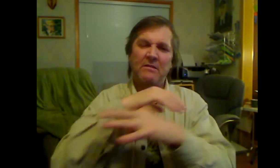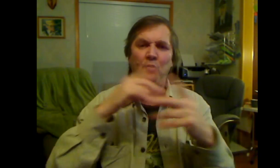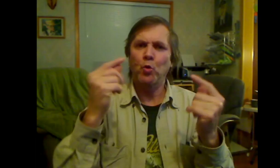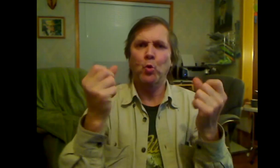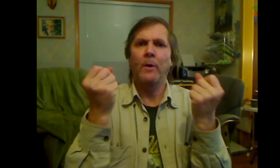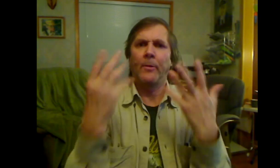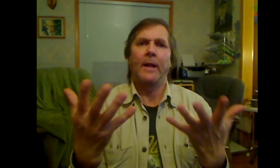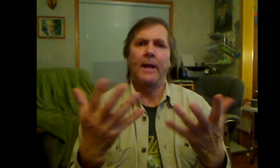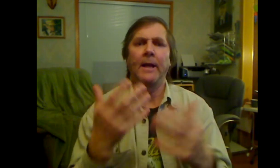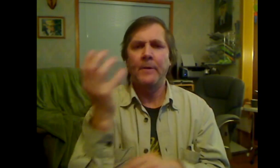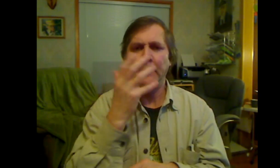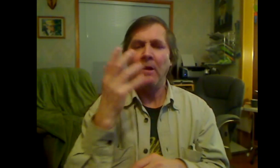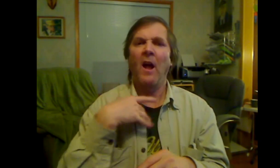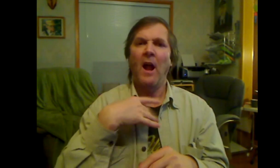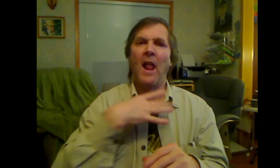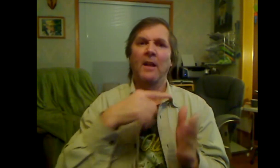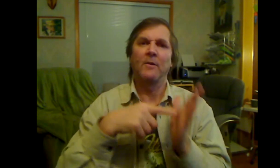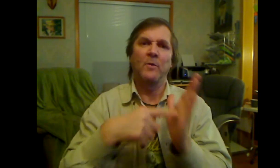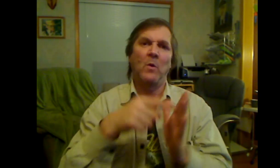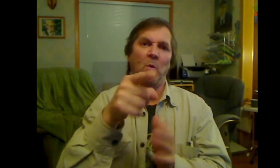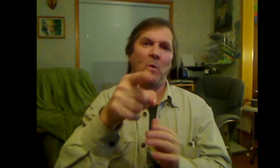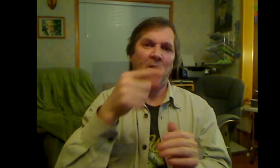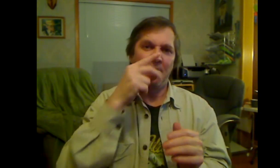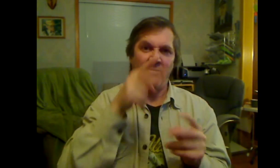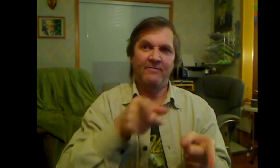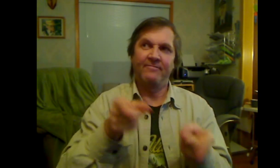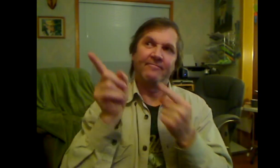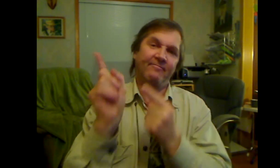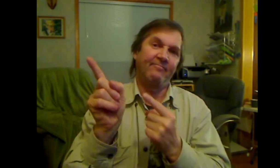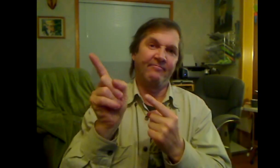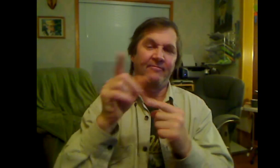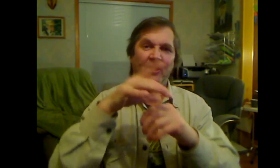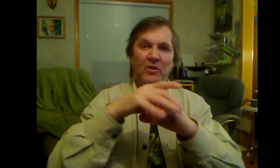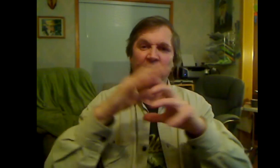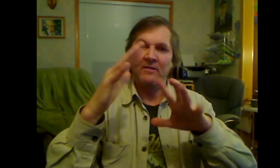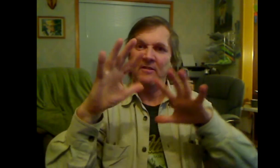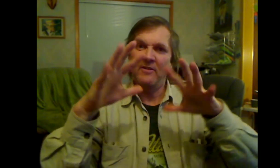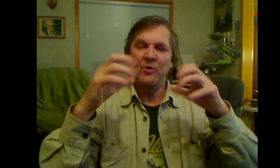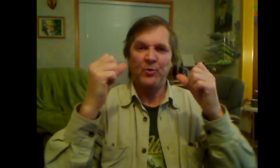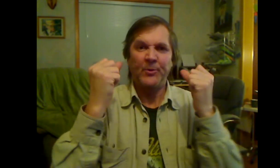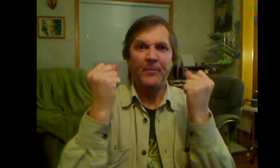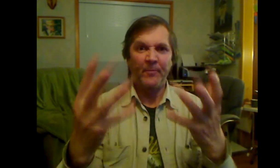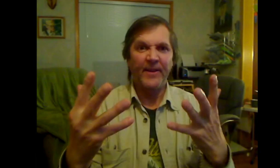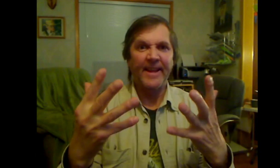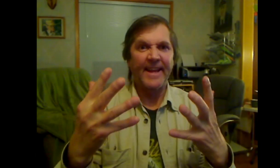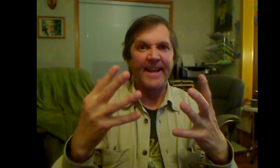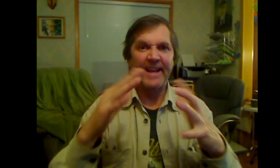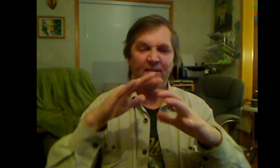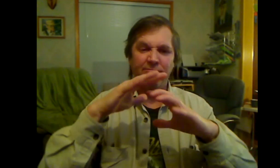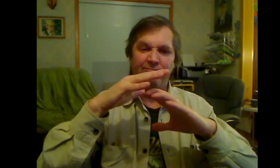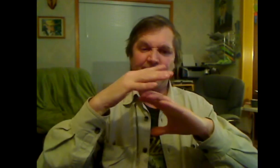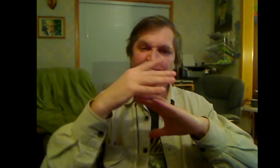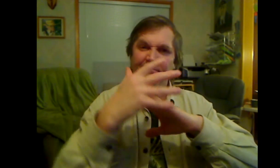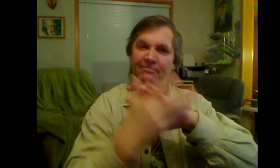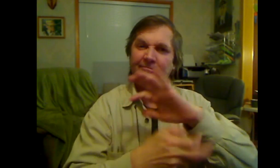dead. I was obviously not seriously injured, but I was bloody and I was kind of tired. And my mother put me upstairs in the washroom.